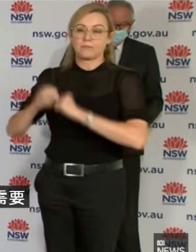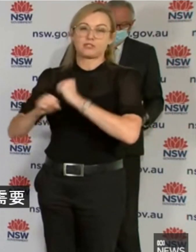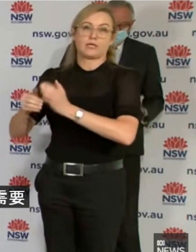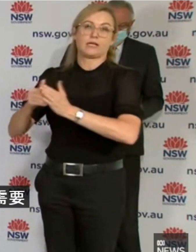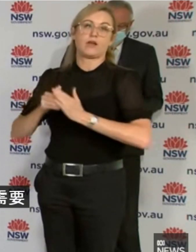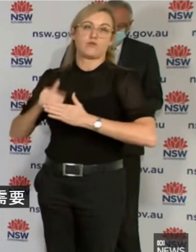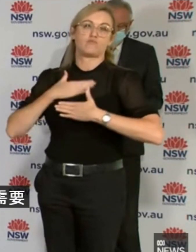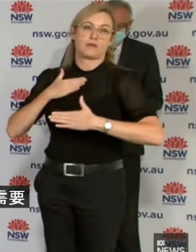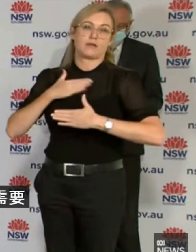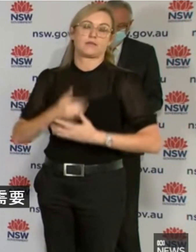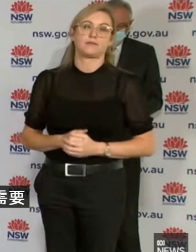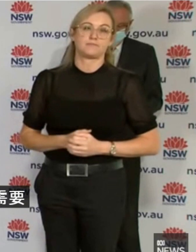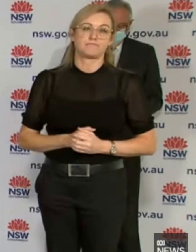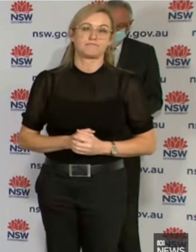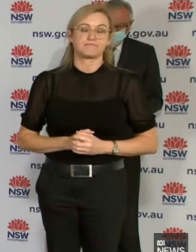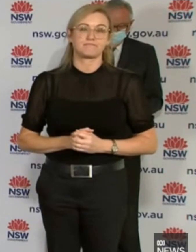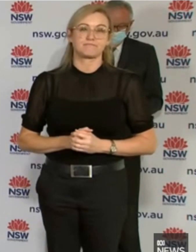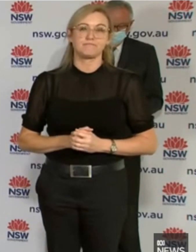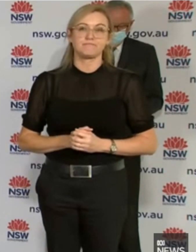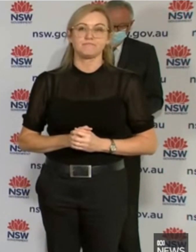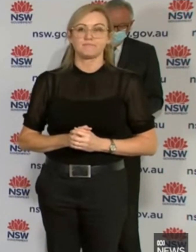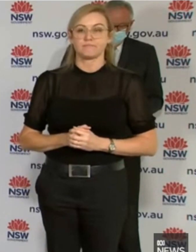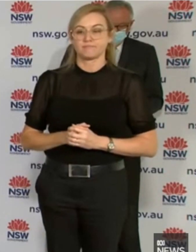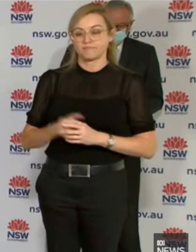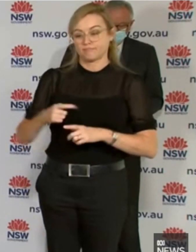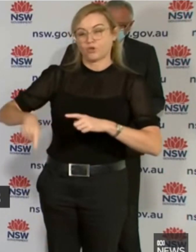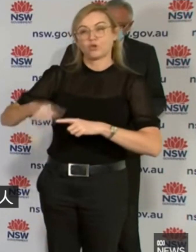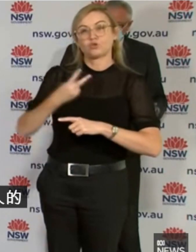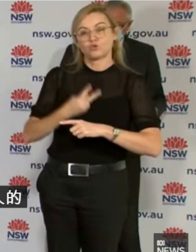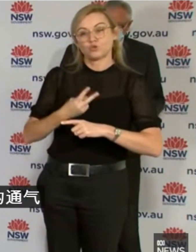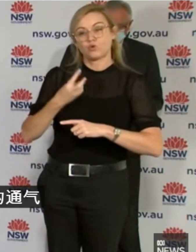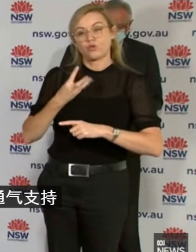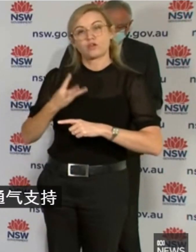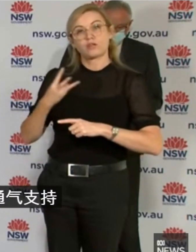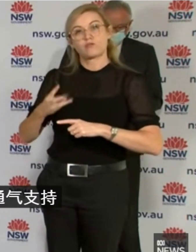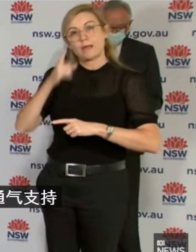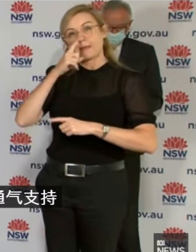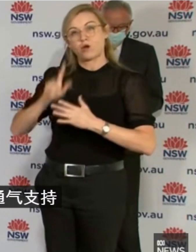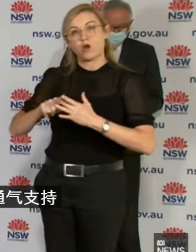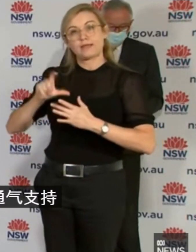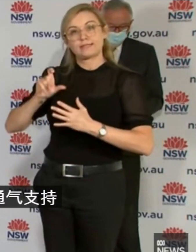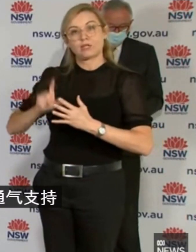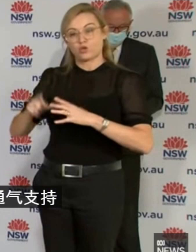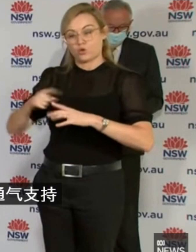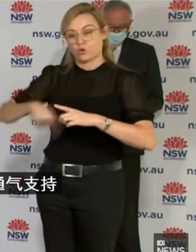ventilatory support. Of the 233 people in ICU,